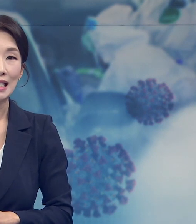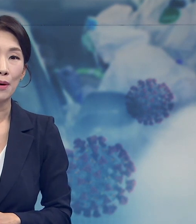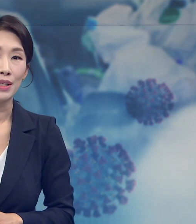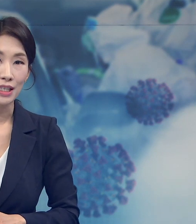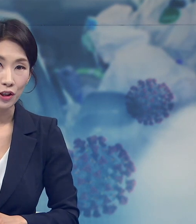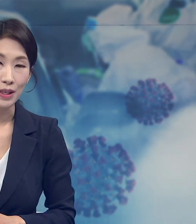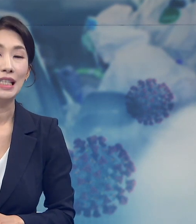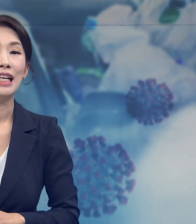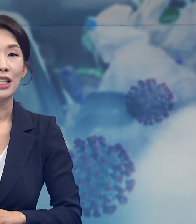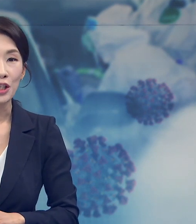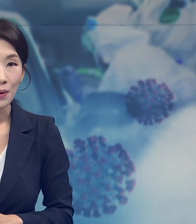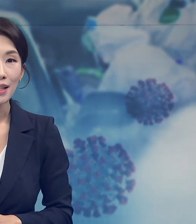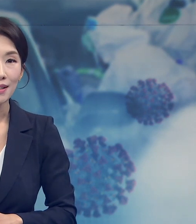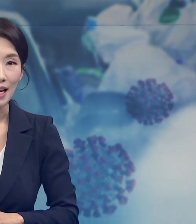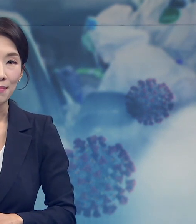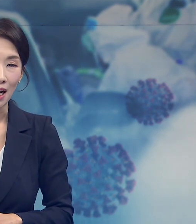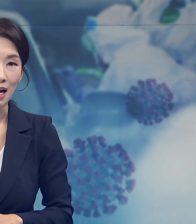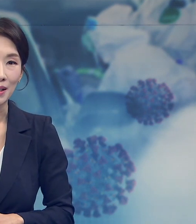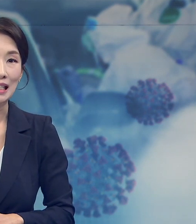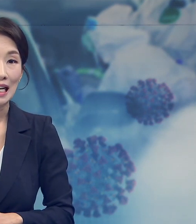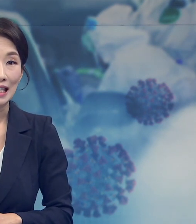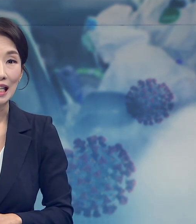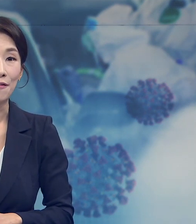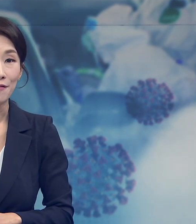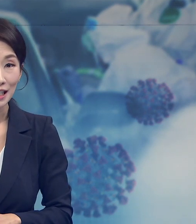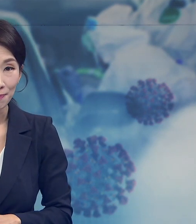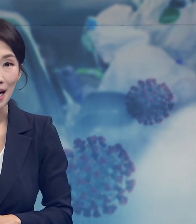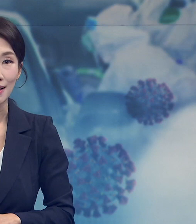Seoul's Itaewon district during the same time that